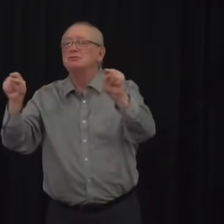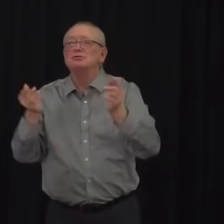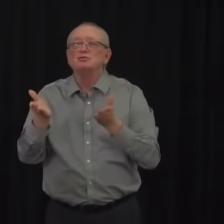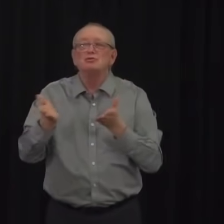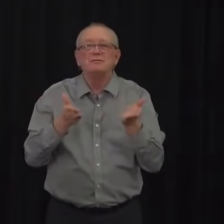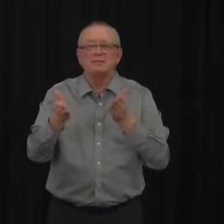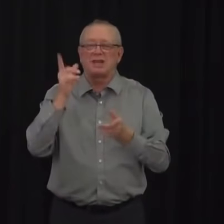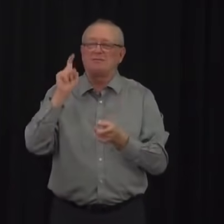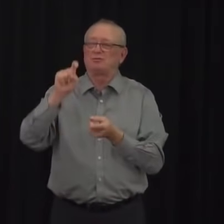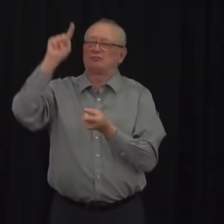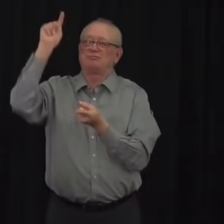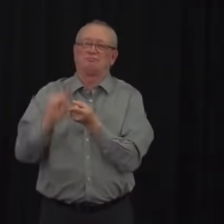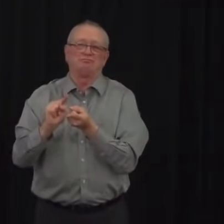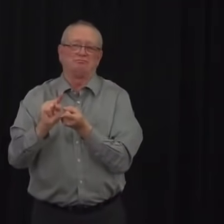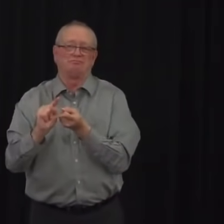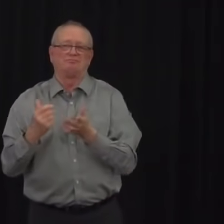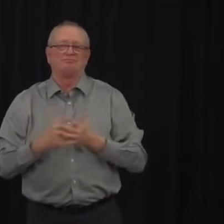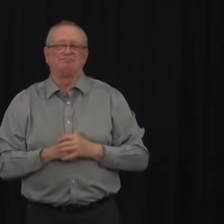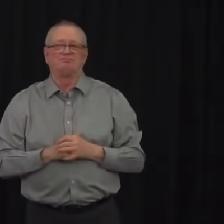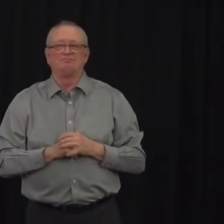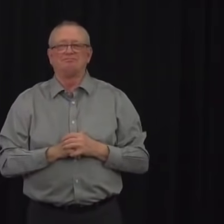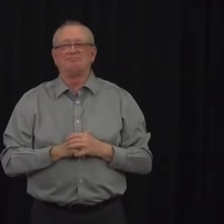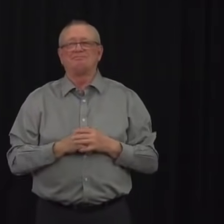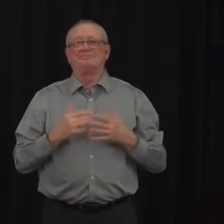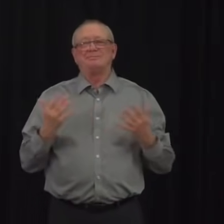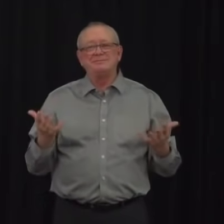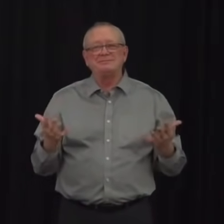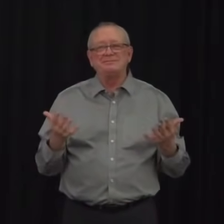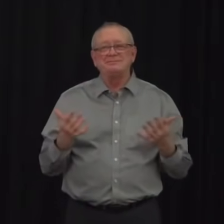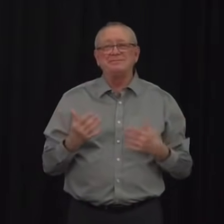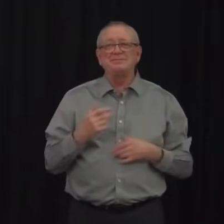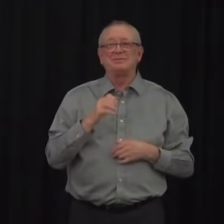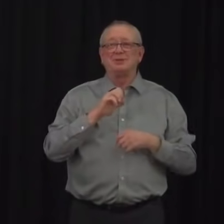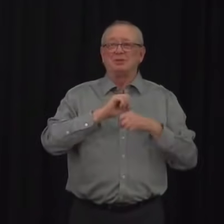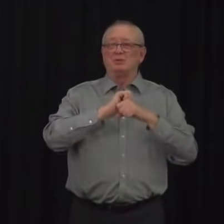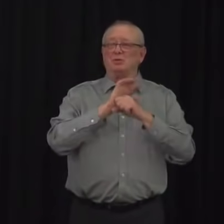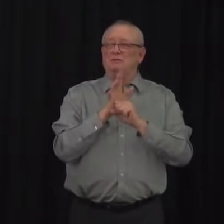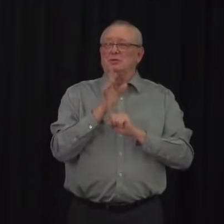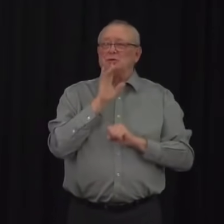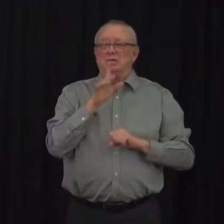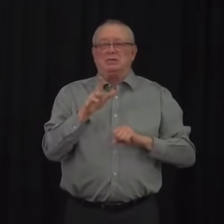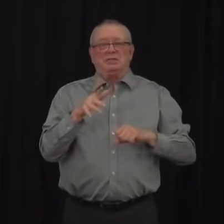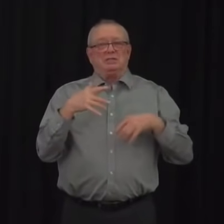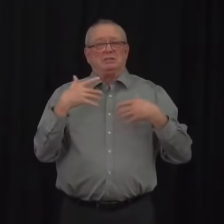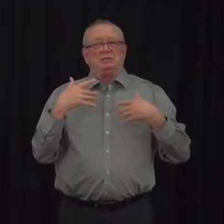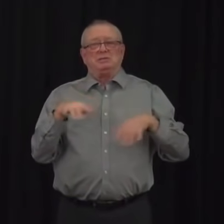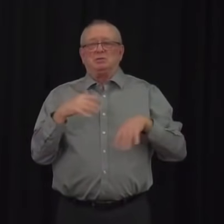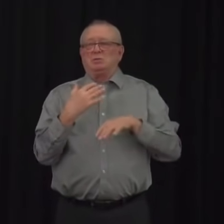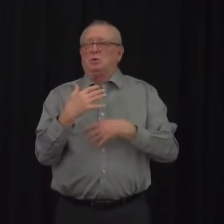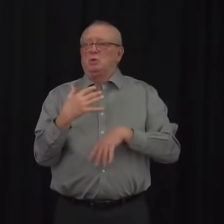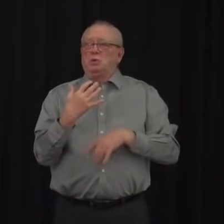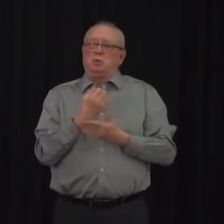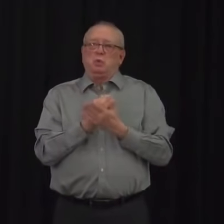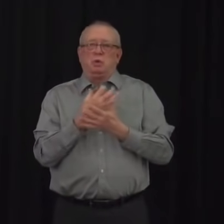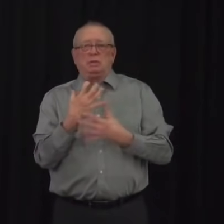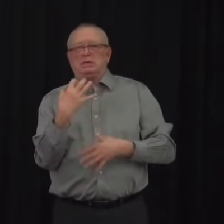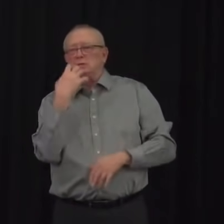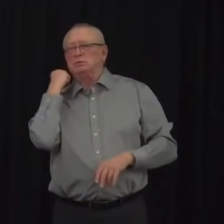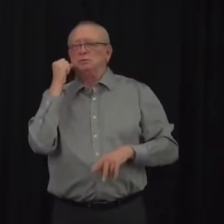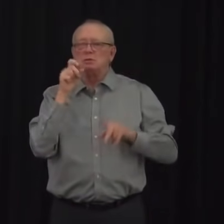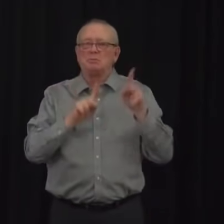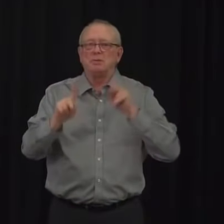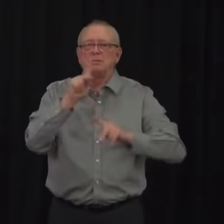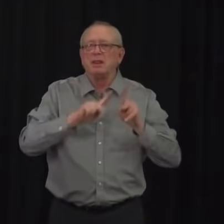for COVID-19 is still high, and the system is taxed. I continue to urge Albertans to help us reduce demand on